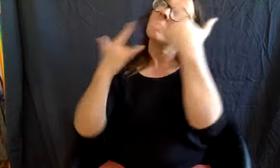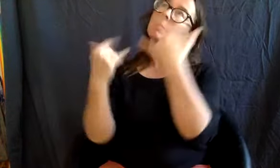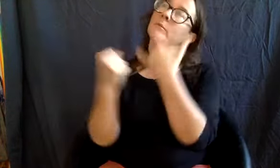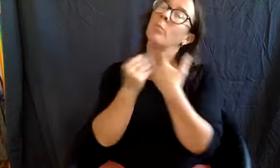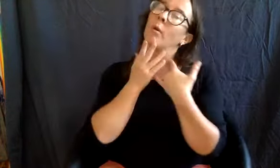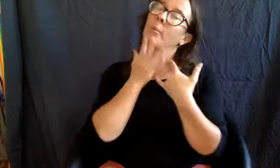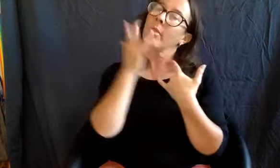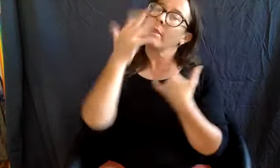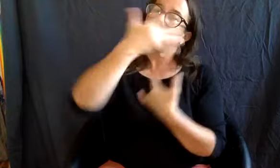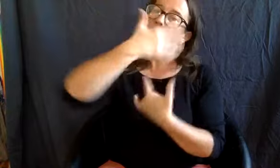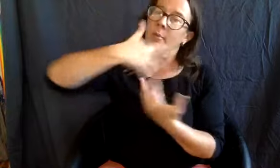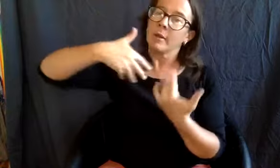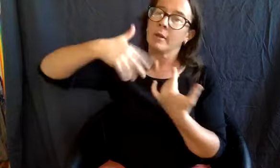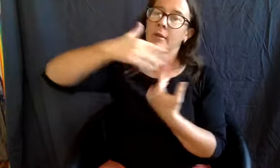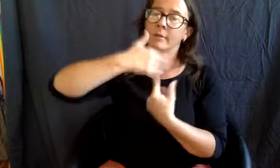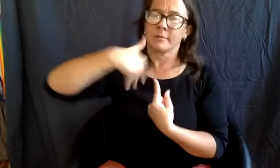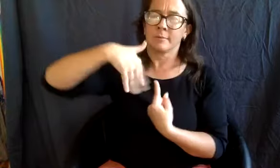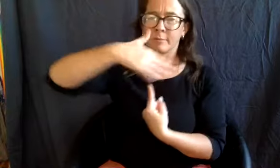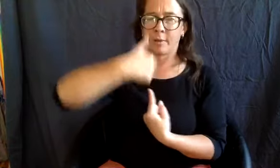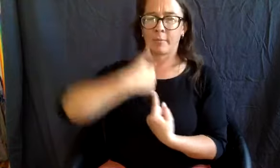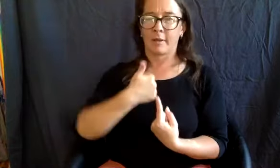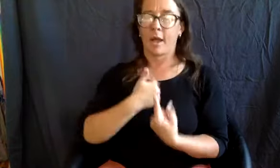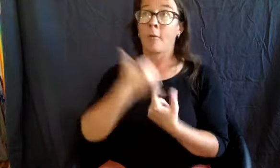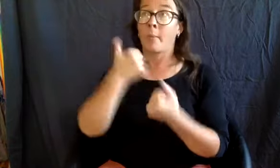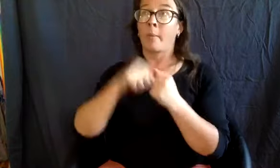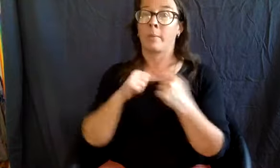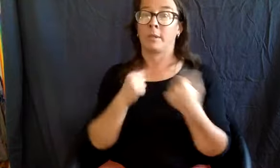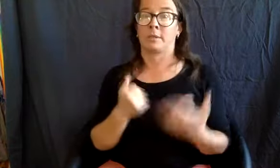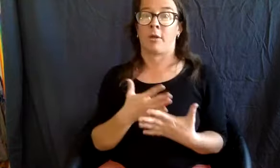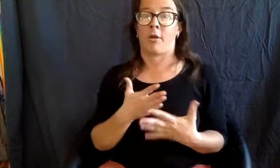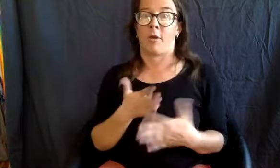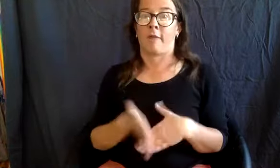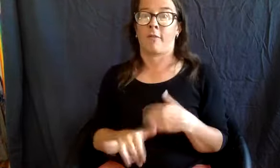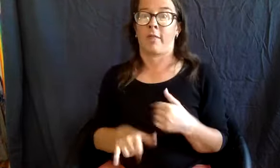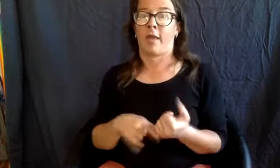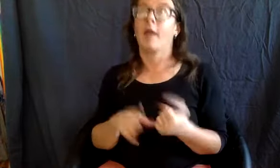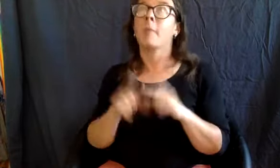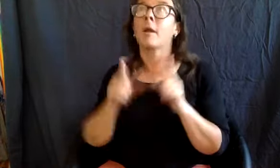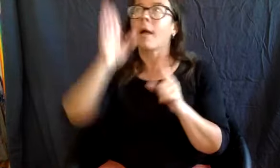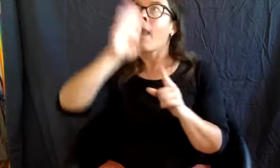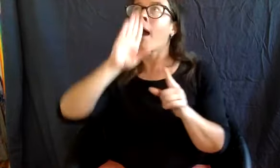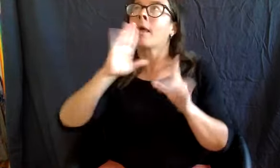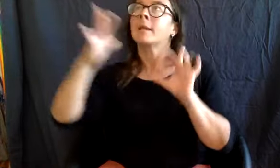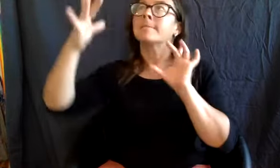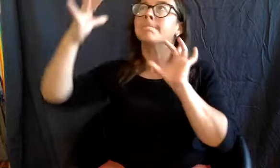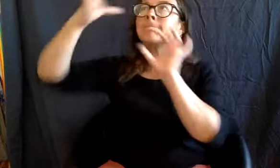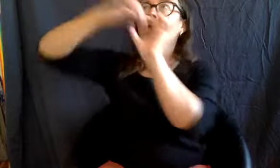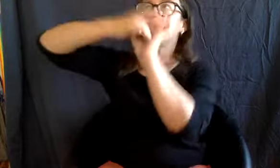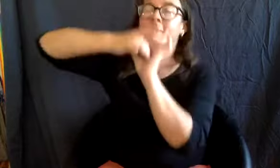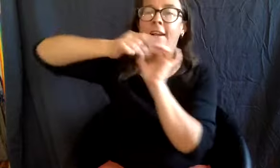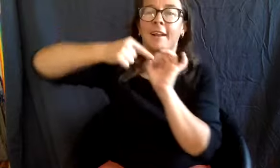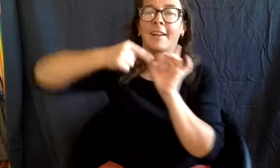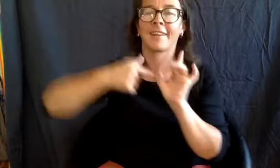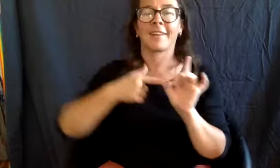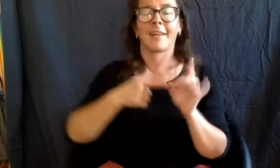remember slumping down on the ground, and I remember talking to God for the first time in a very long time. I said, God, I'm so very lost. And it